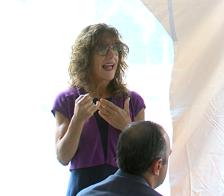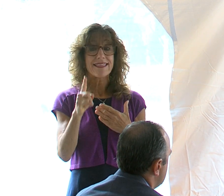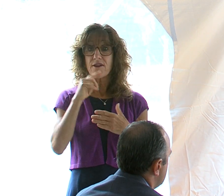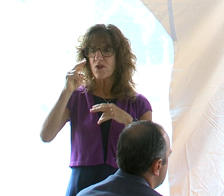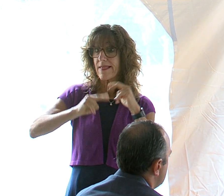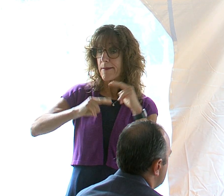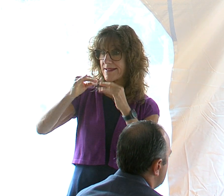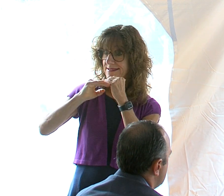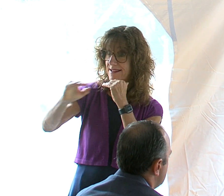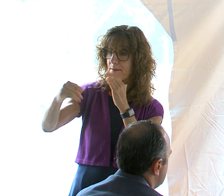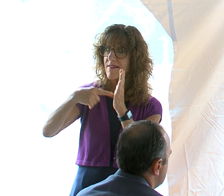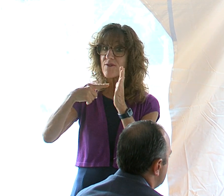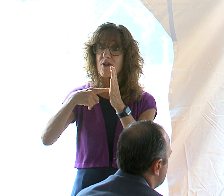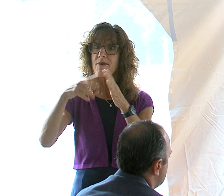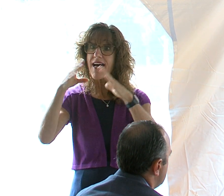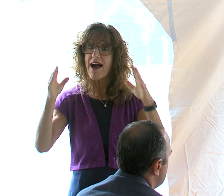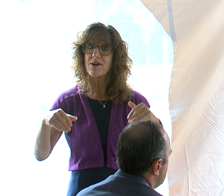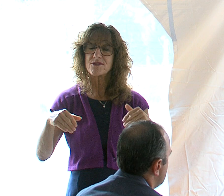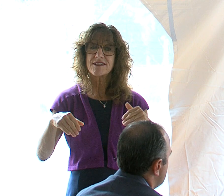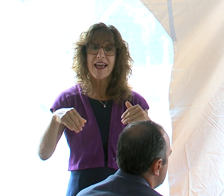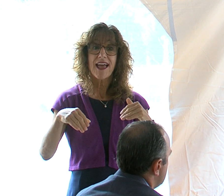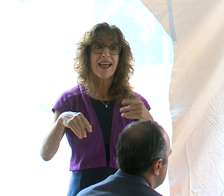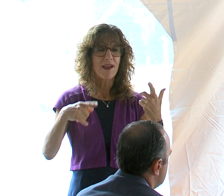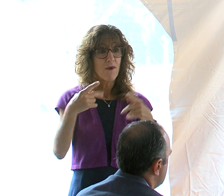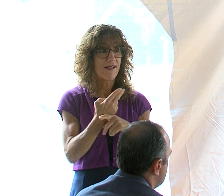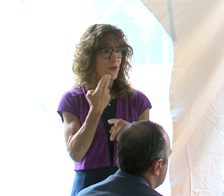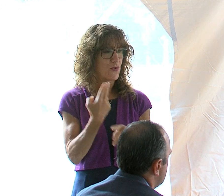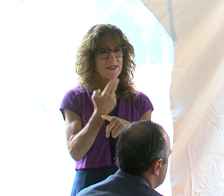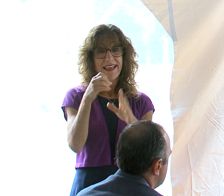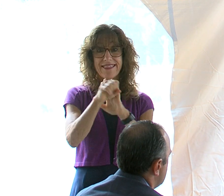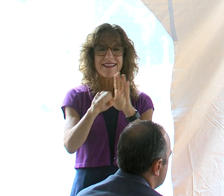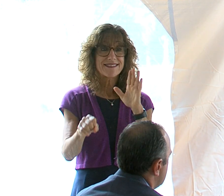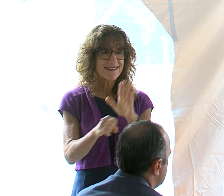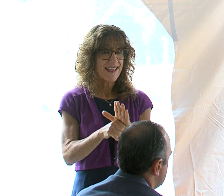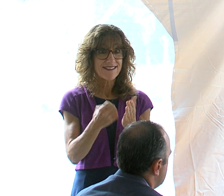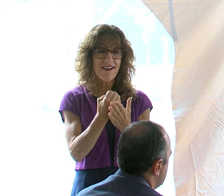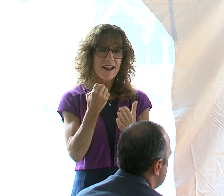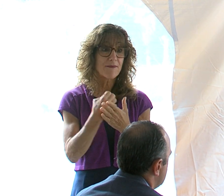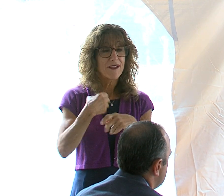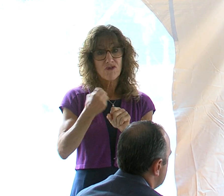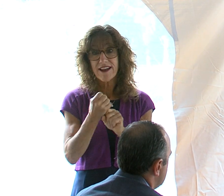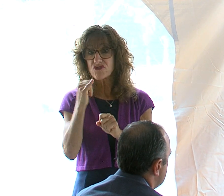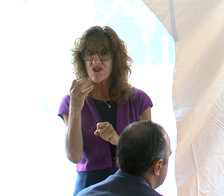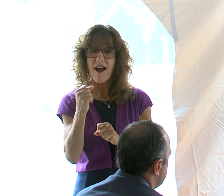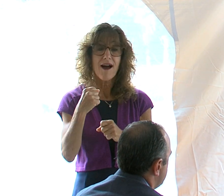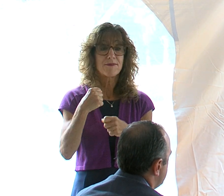builds stable, affordable housing while building on the state's economy by creating jobs, revitalizing